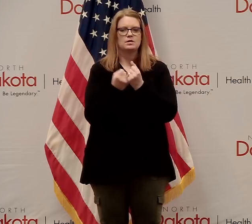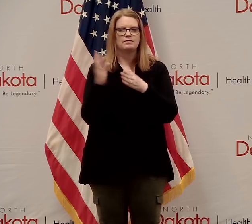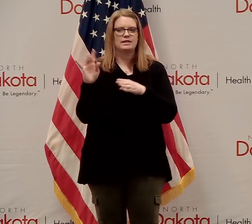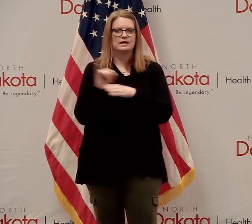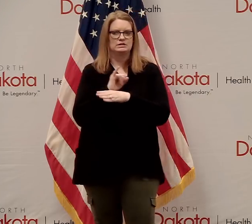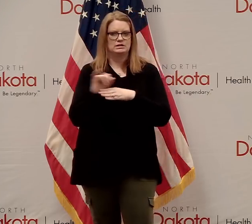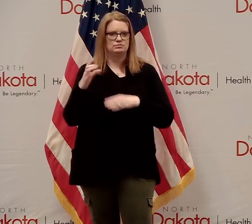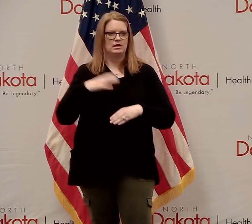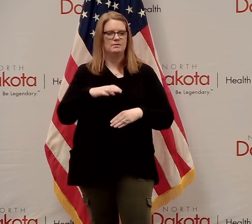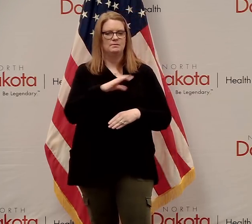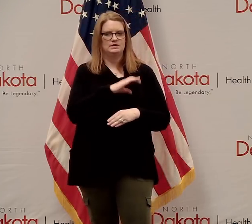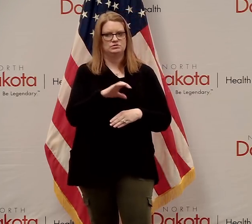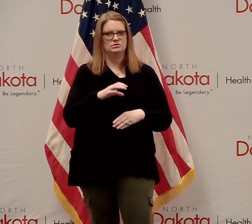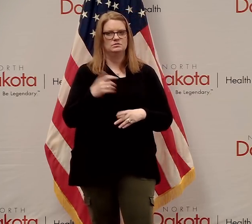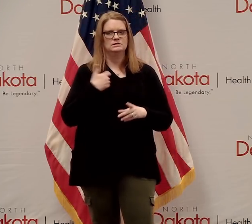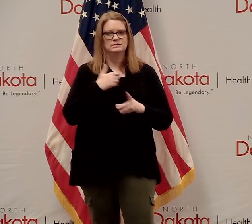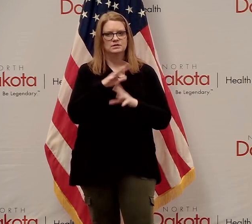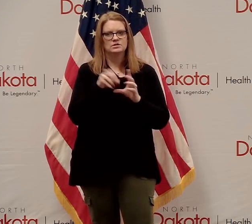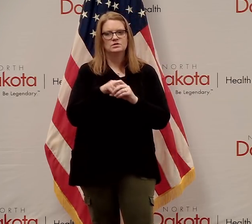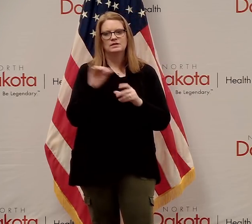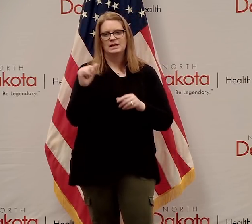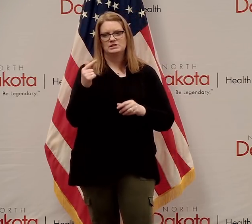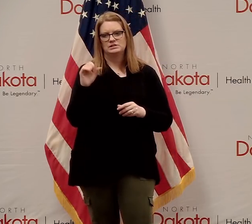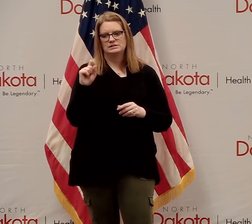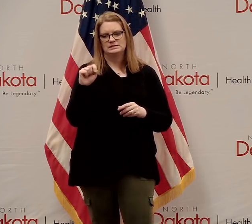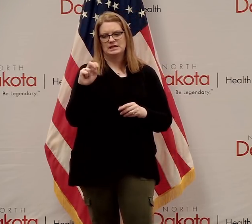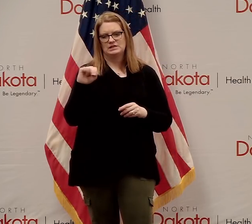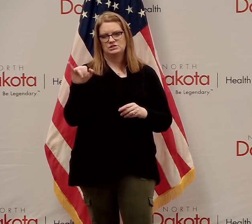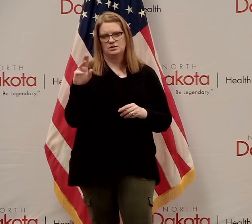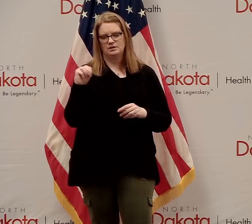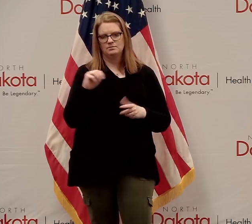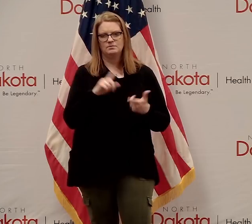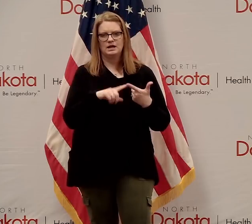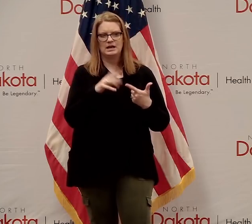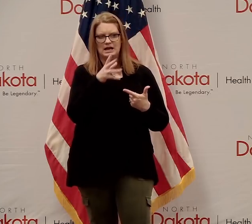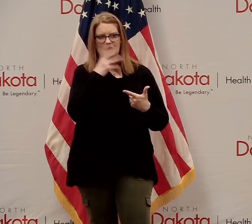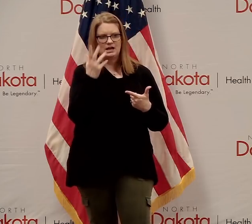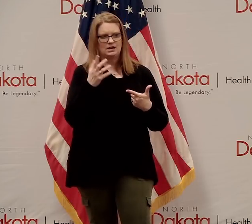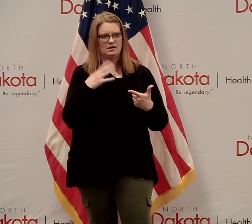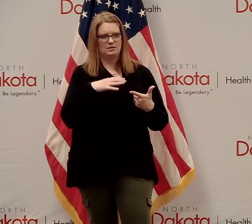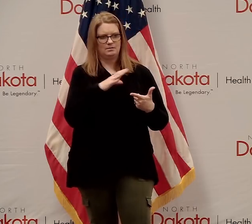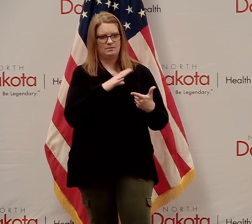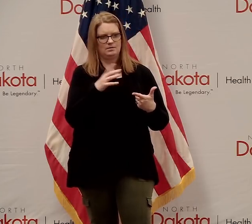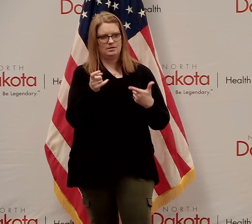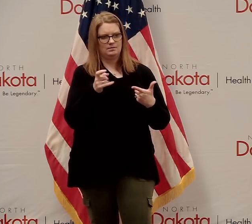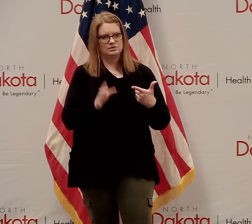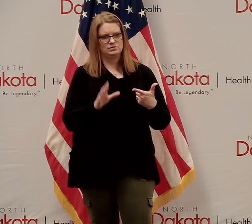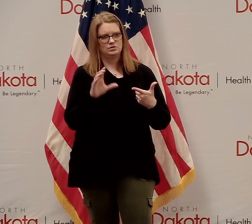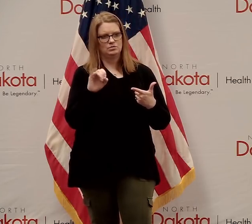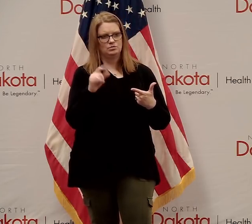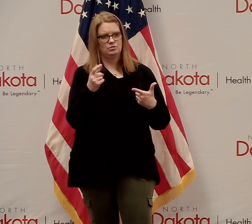Commission, which includes Attorney General Stenjum and Ag Commissioner Goring.